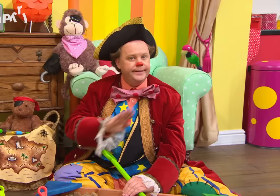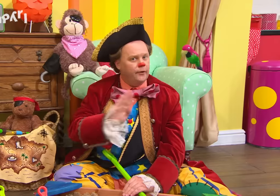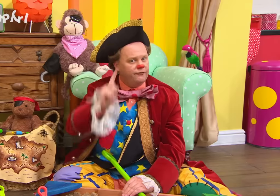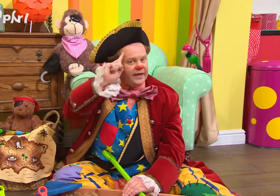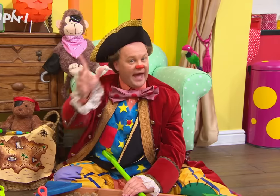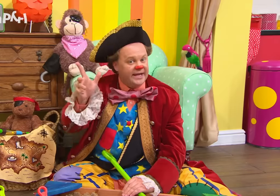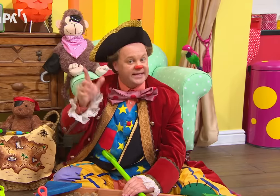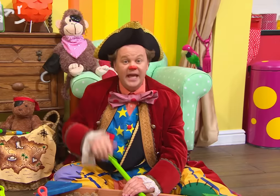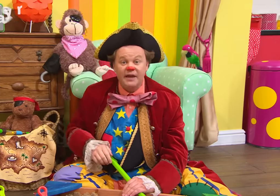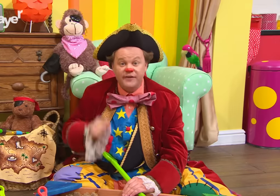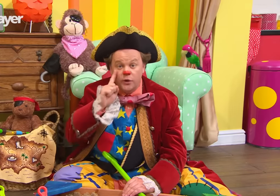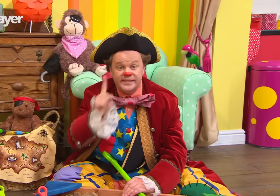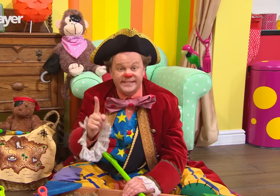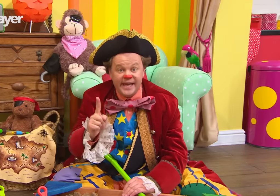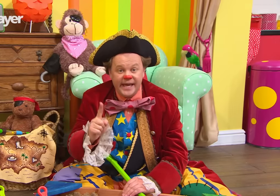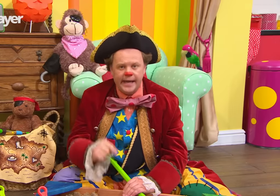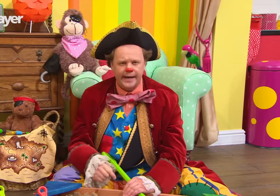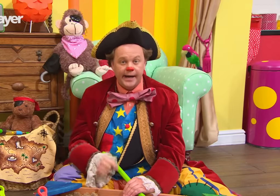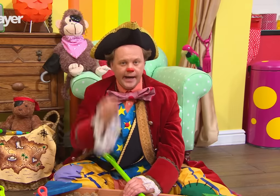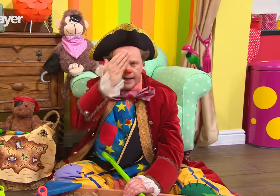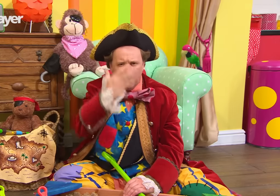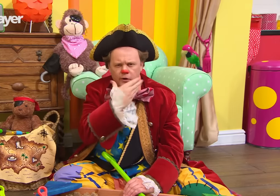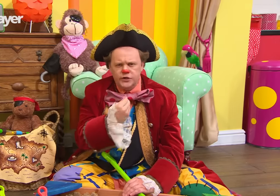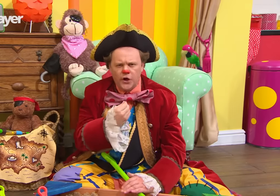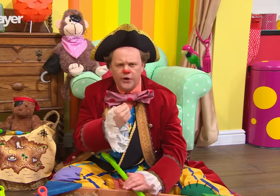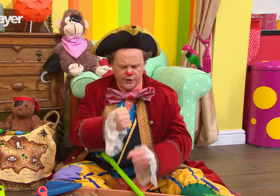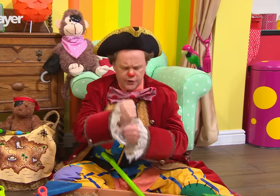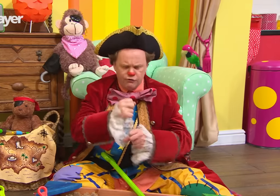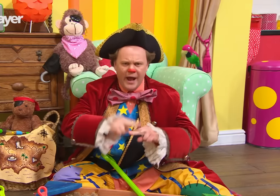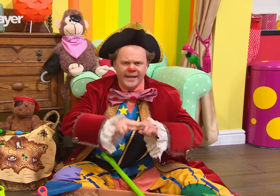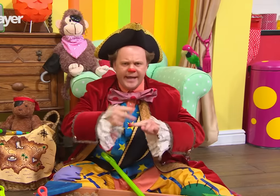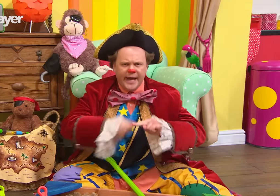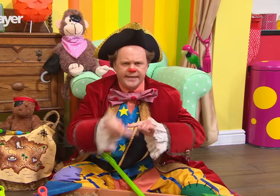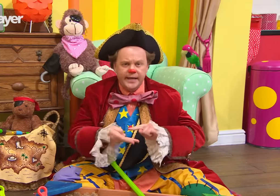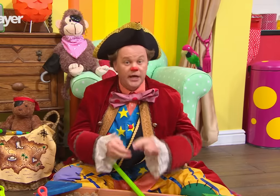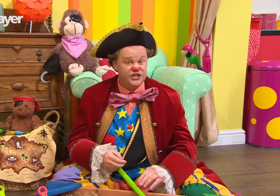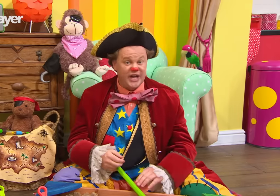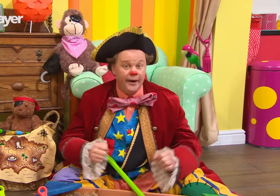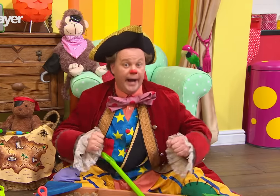Don't forget, if you see Long John Grandad, shout,